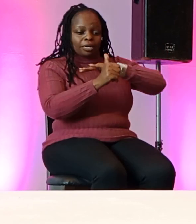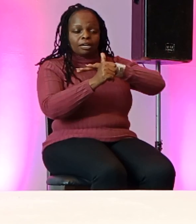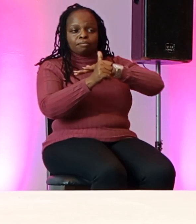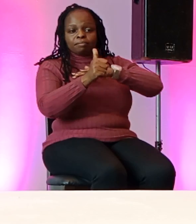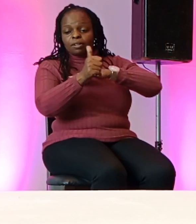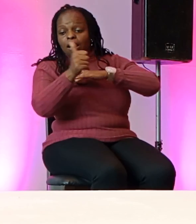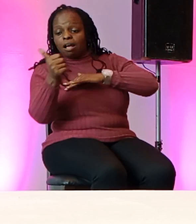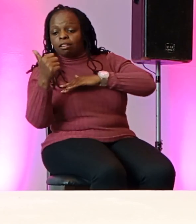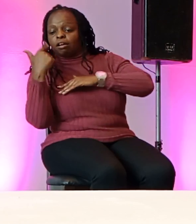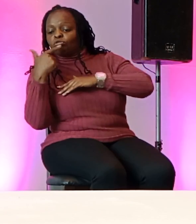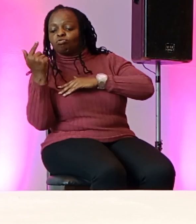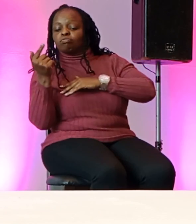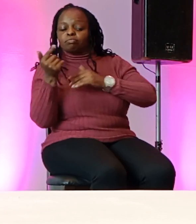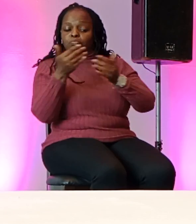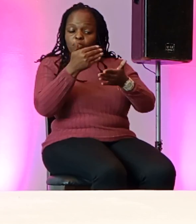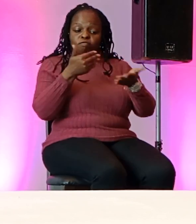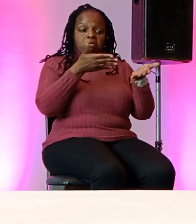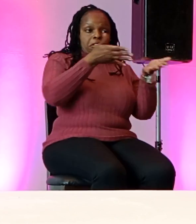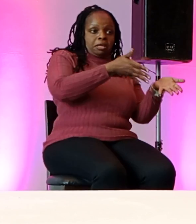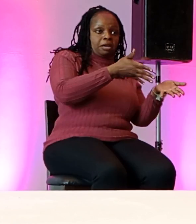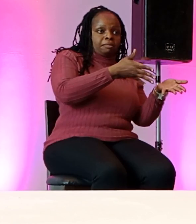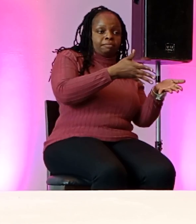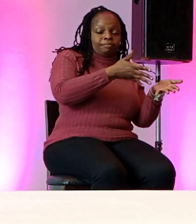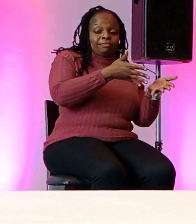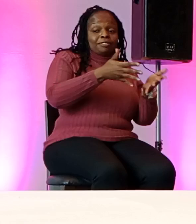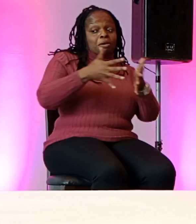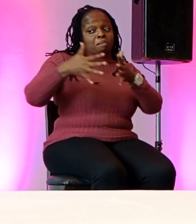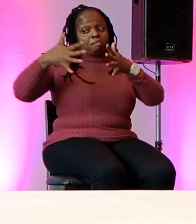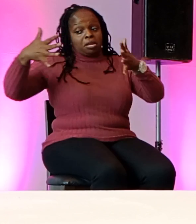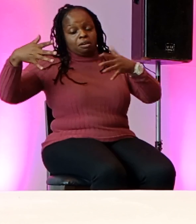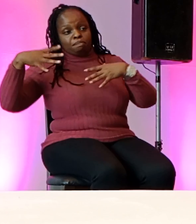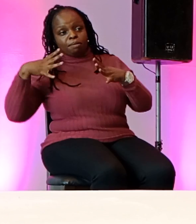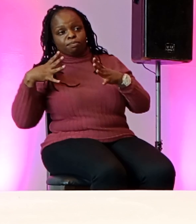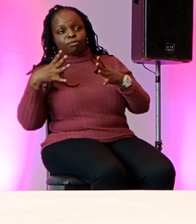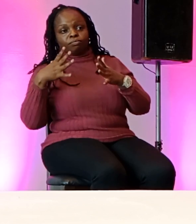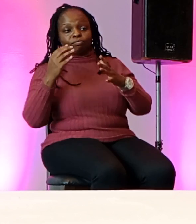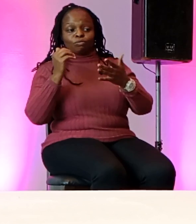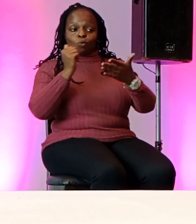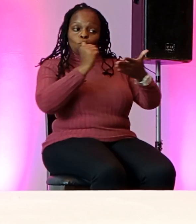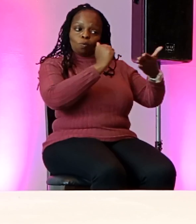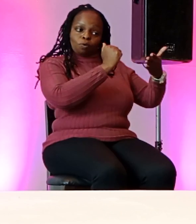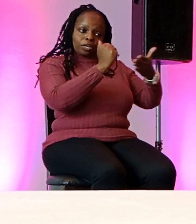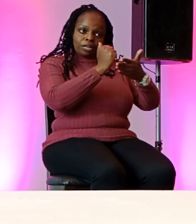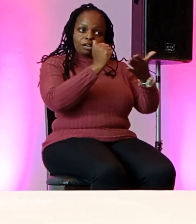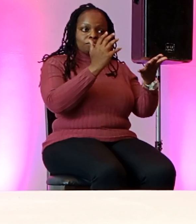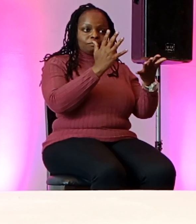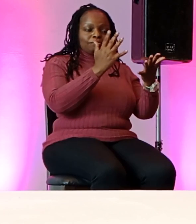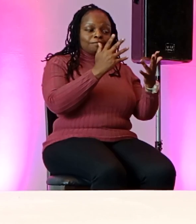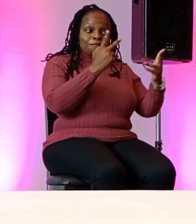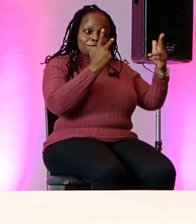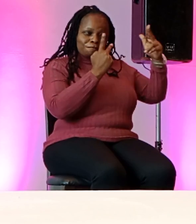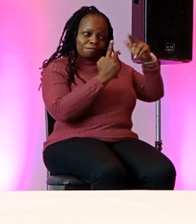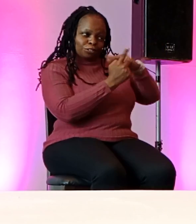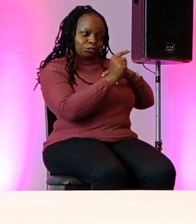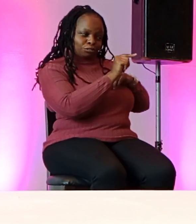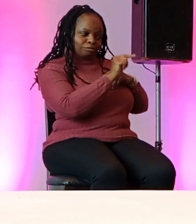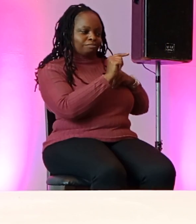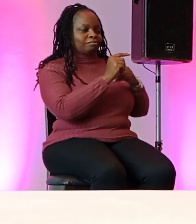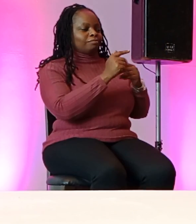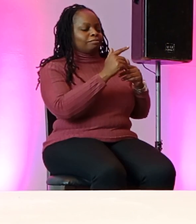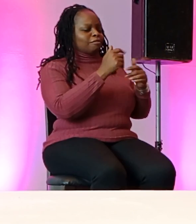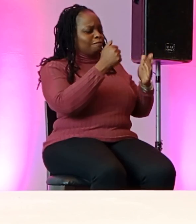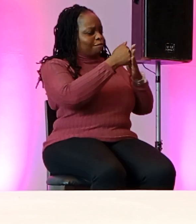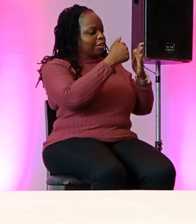before us, giants, warriors, visionaries who fought for the freedom